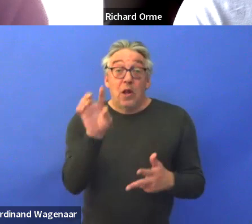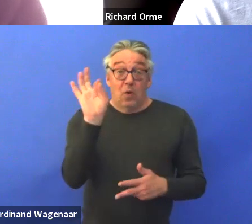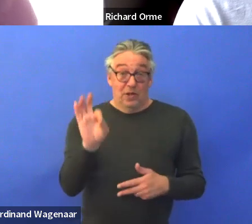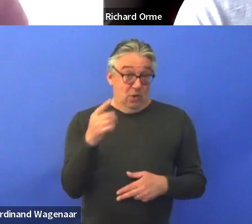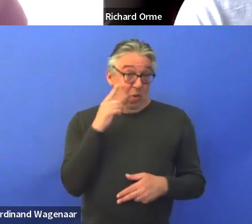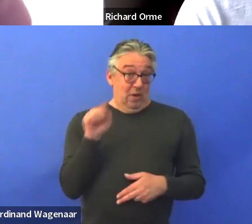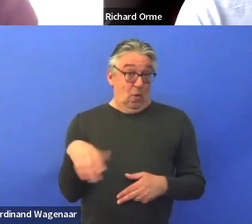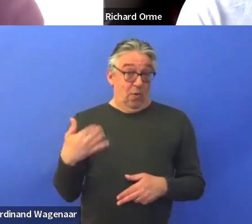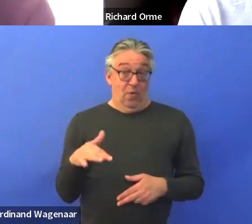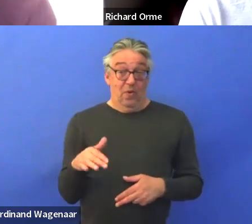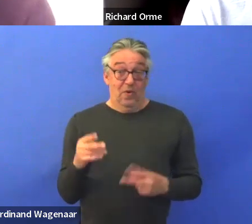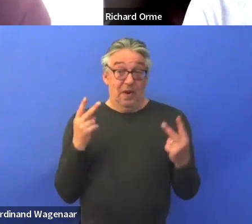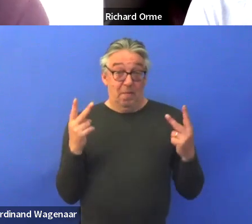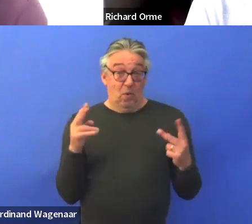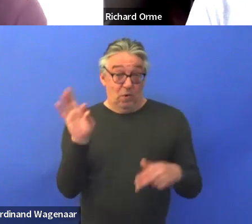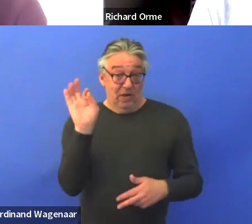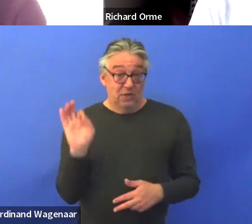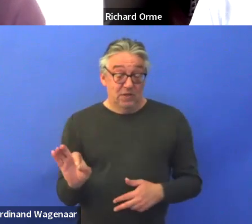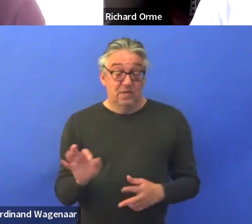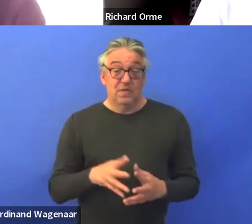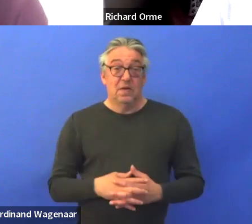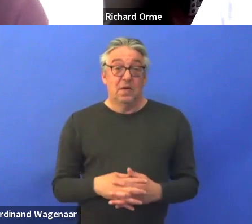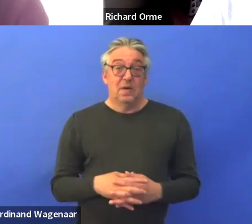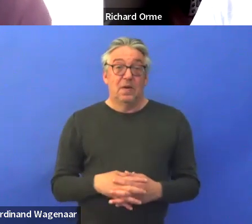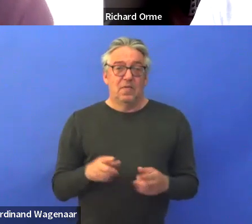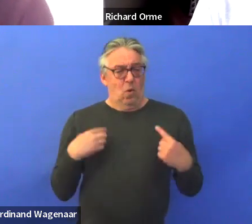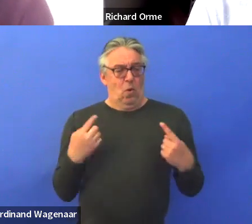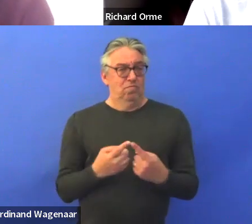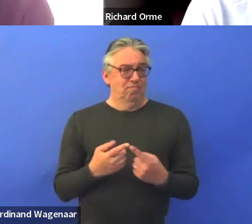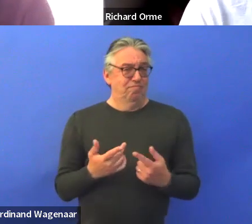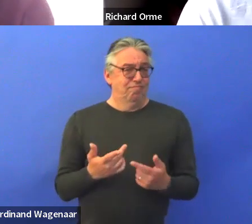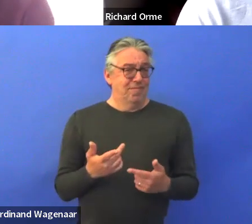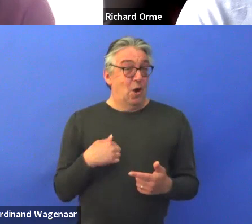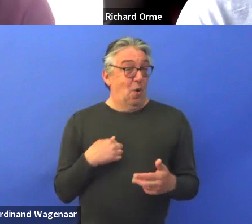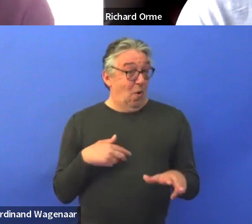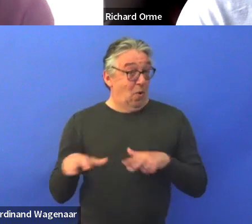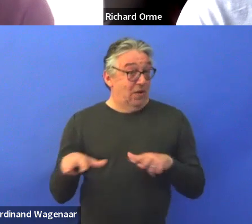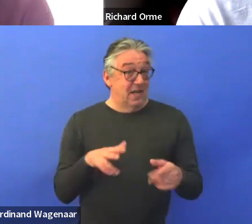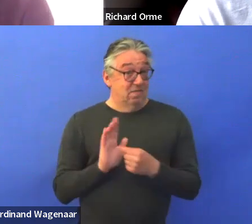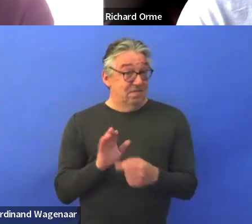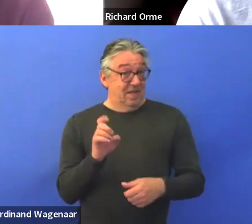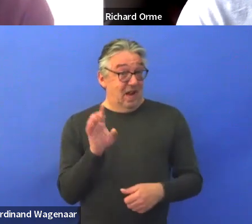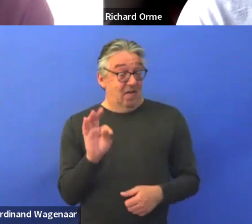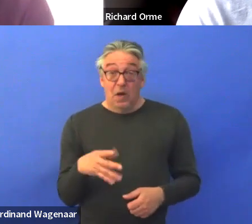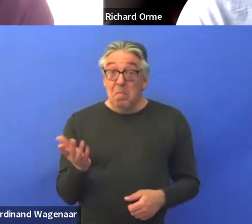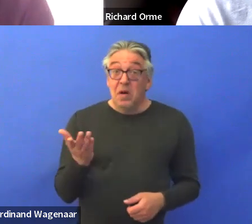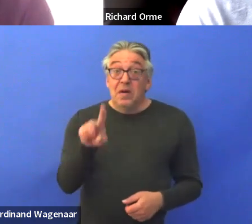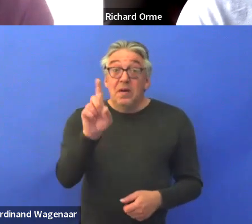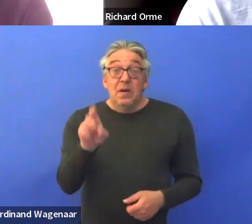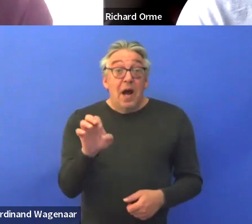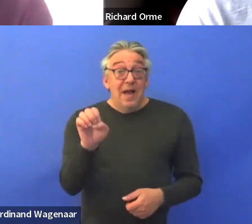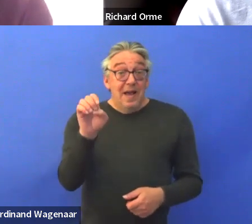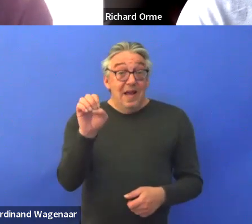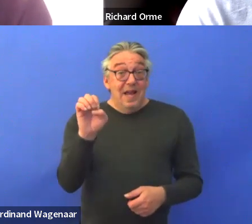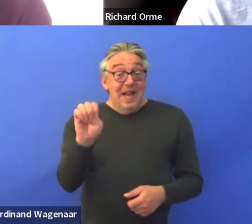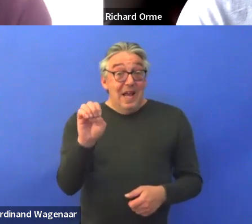important aspect for us, for organizations, whether EPUB can also be a good format